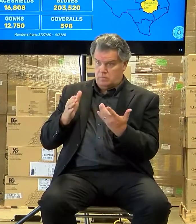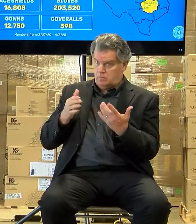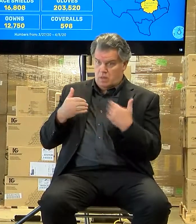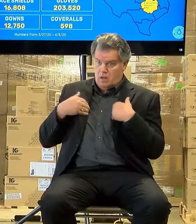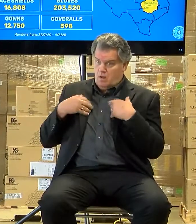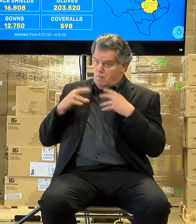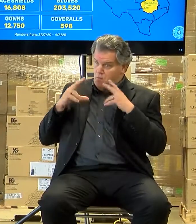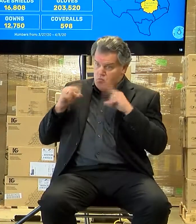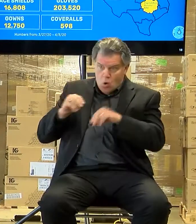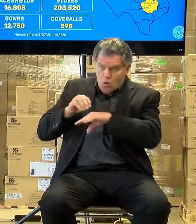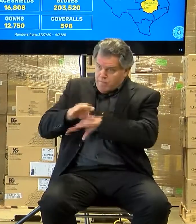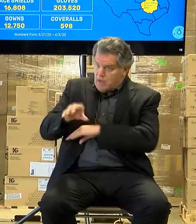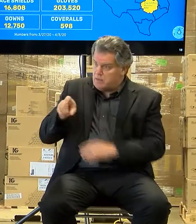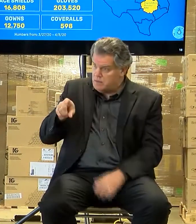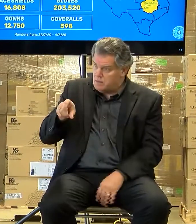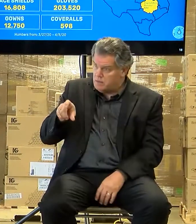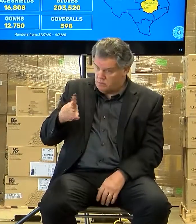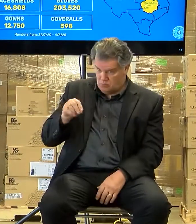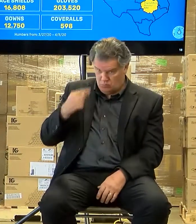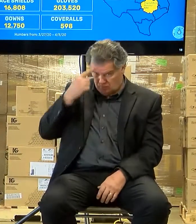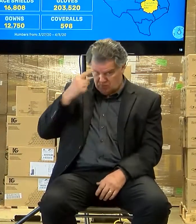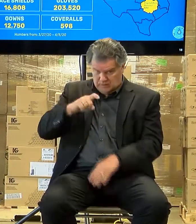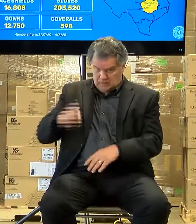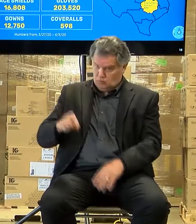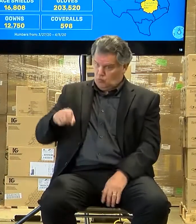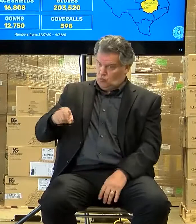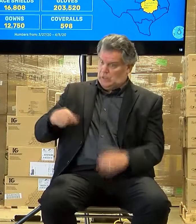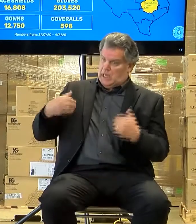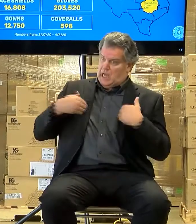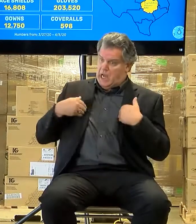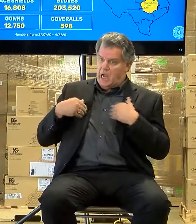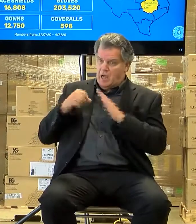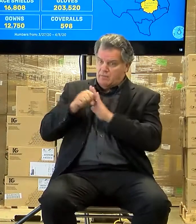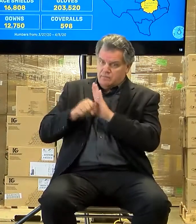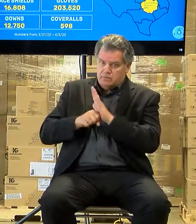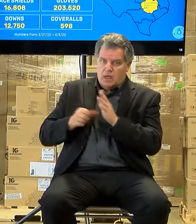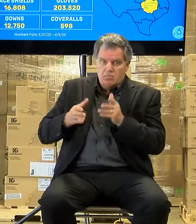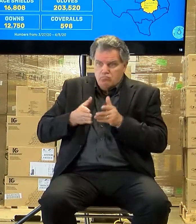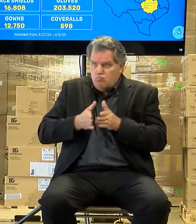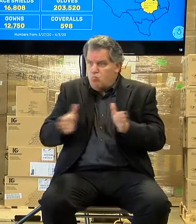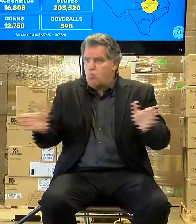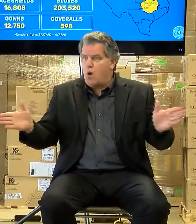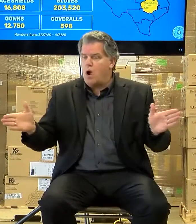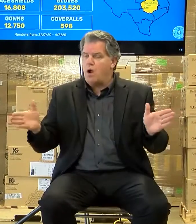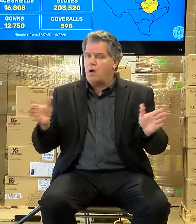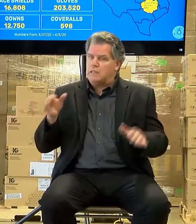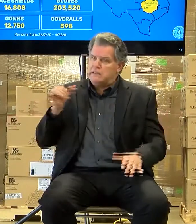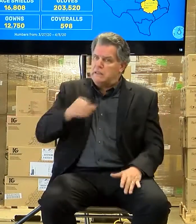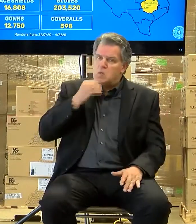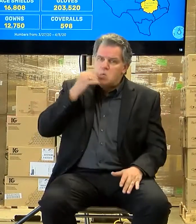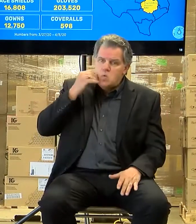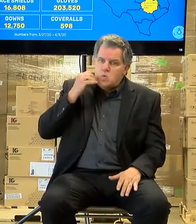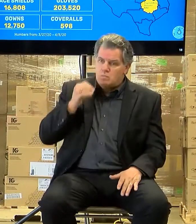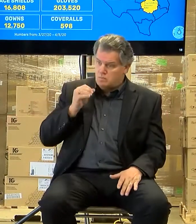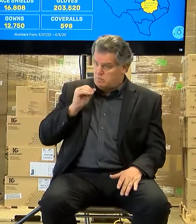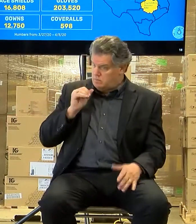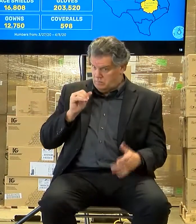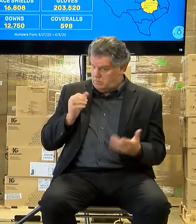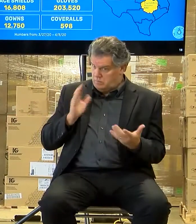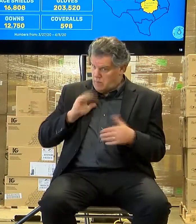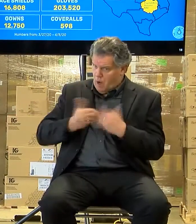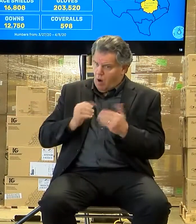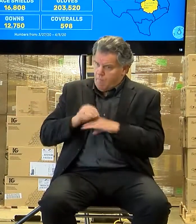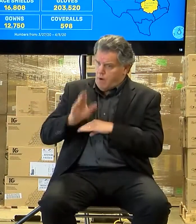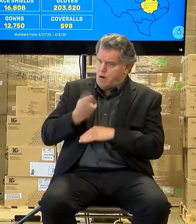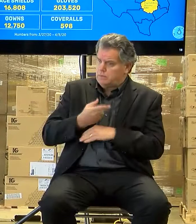early statewide stay-at-home order in Texas have on preventing coronavirus infections in Texas moving forward? Right,